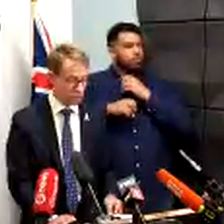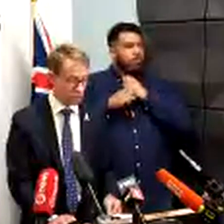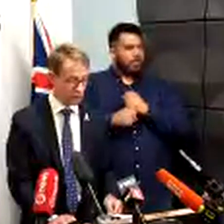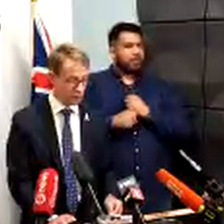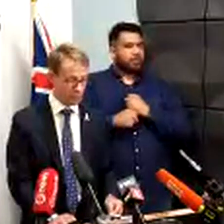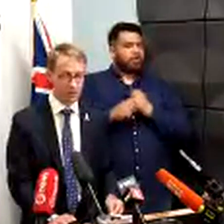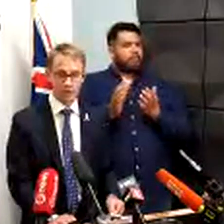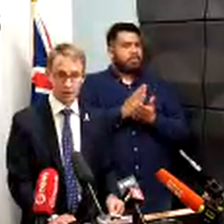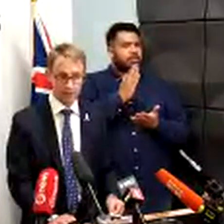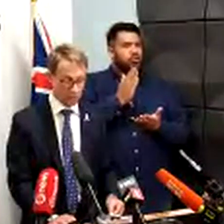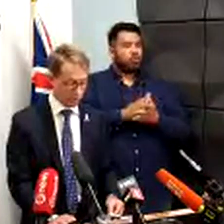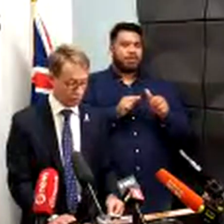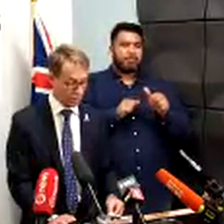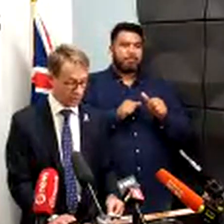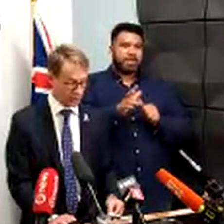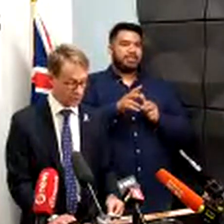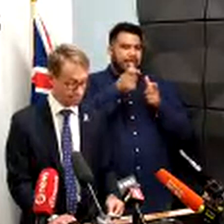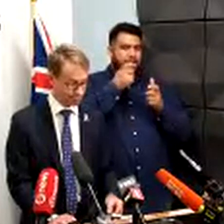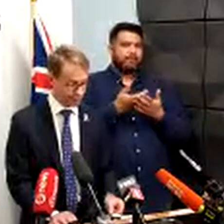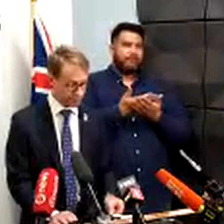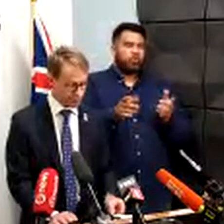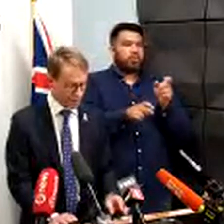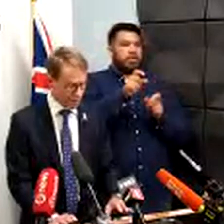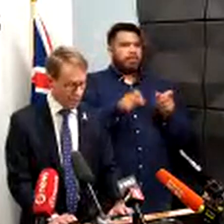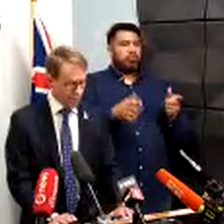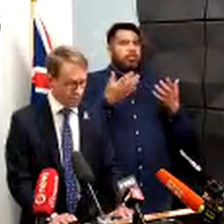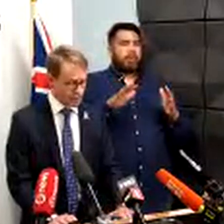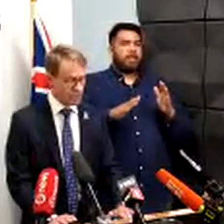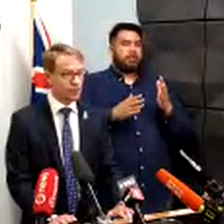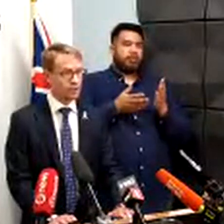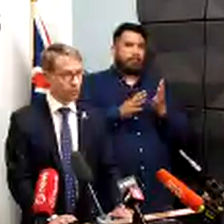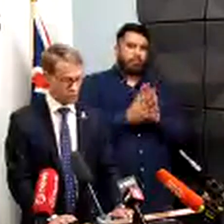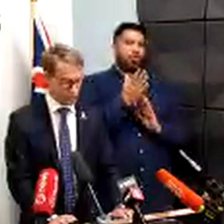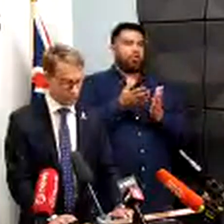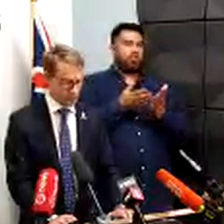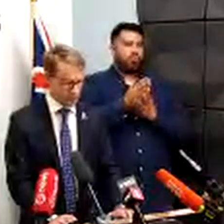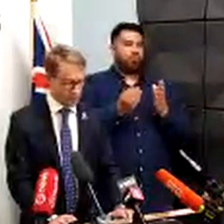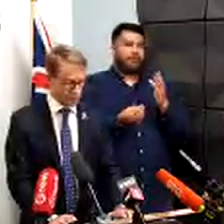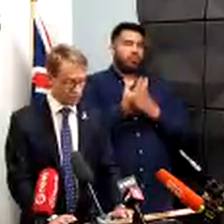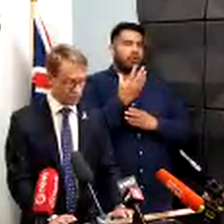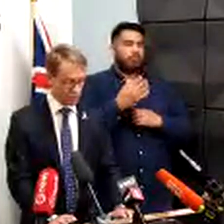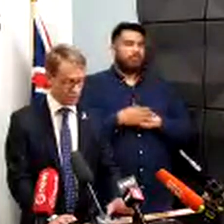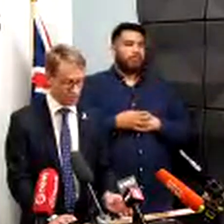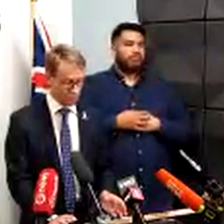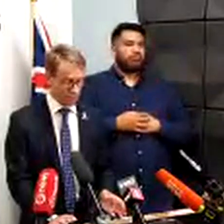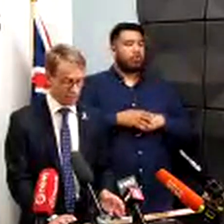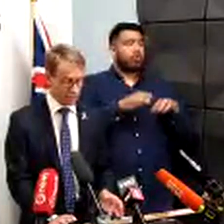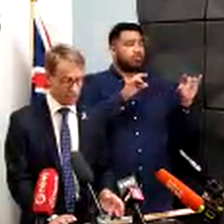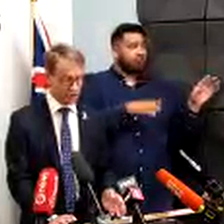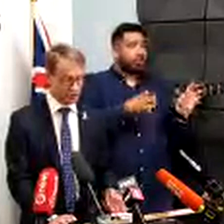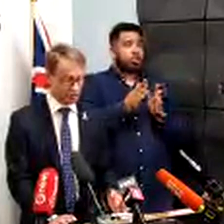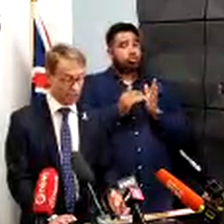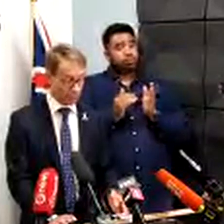to ensuring the very best care for patients. Now, this effort across Australia and New Zealand is